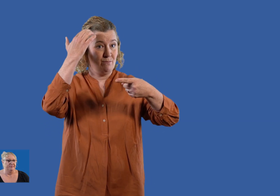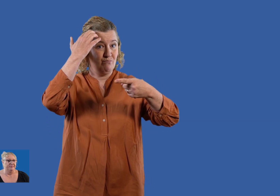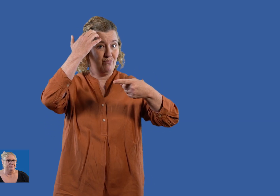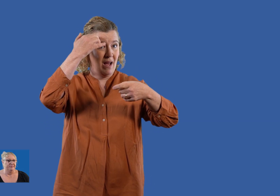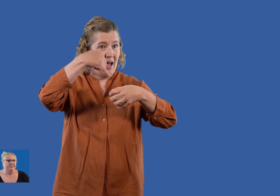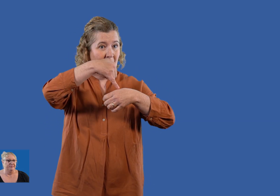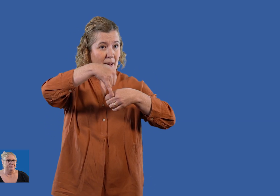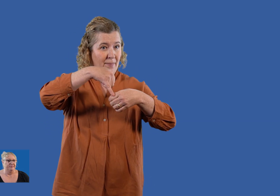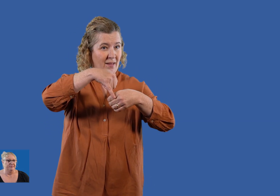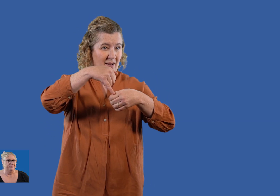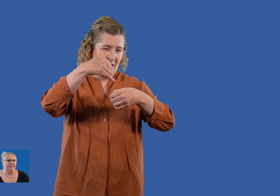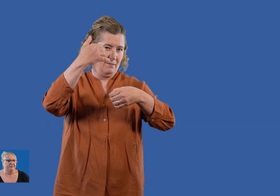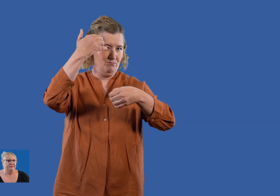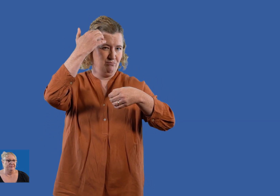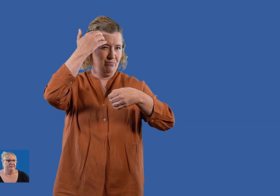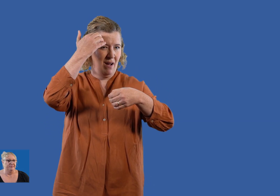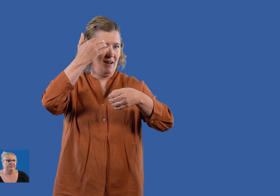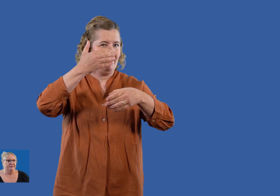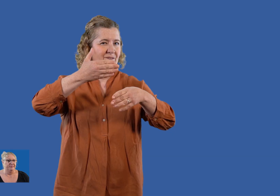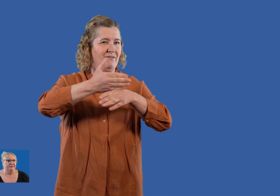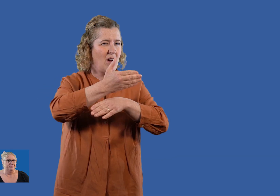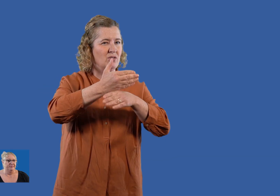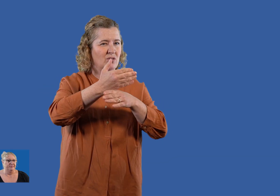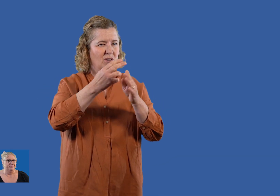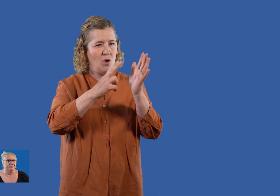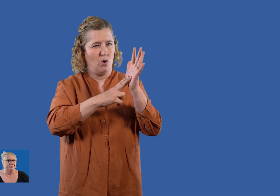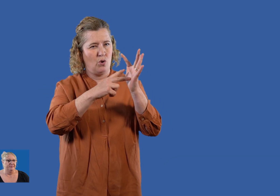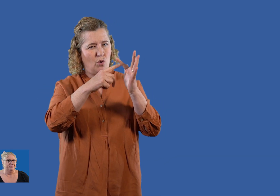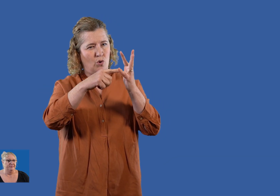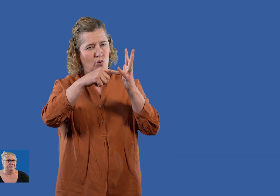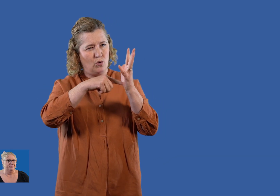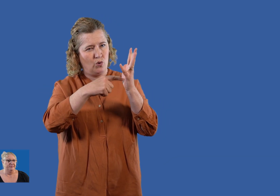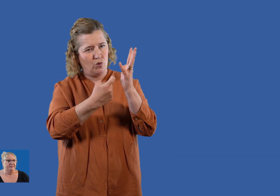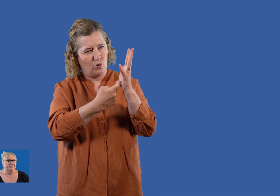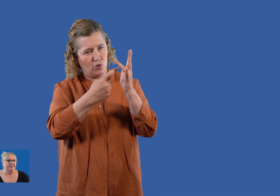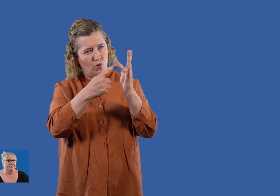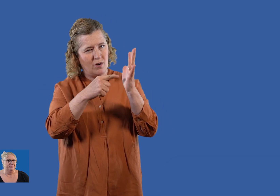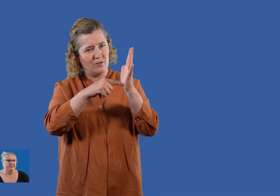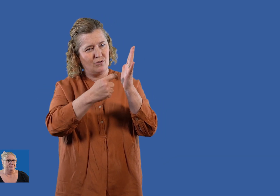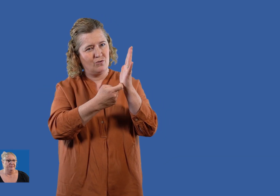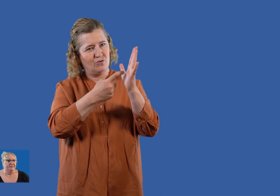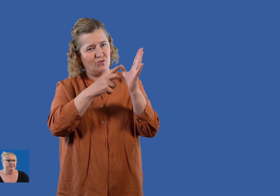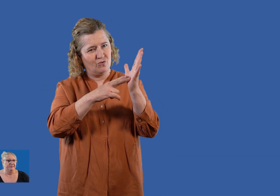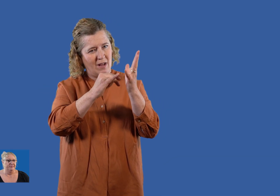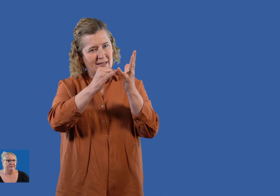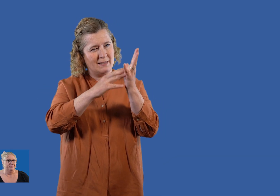brain chemistry, which is the abnormal functioning of neurotransmitters such as